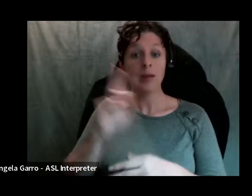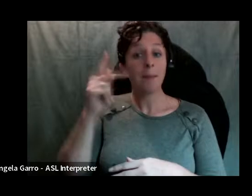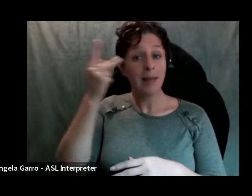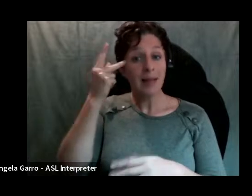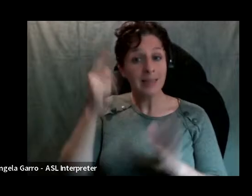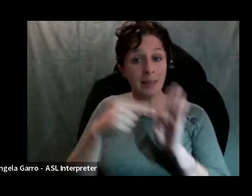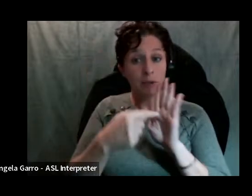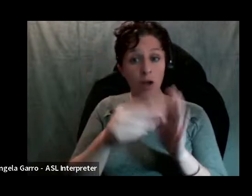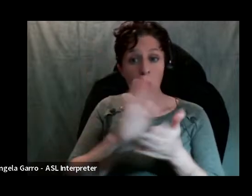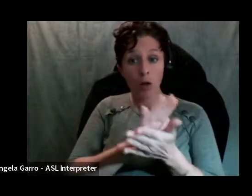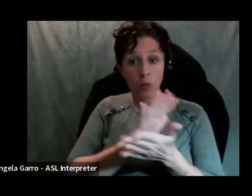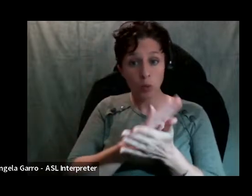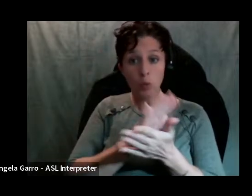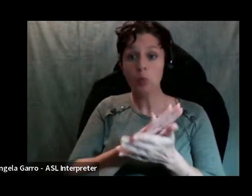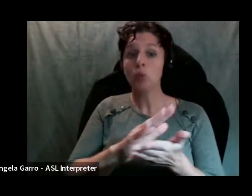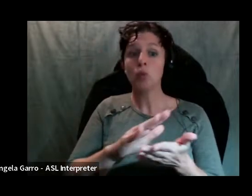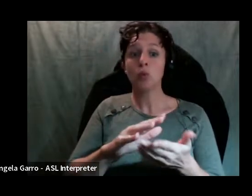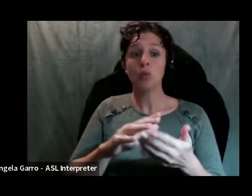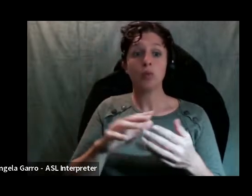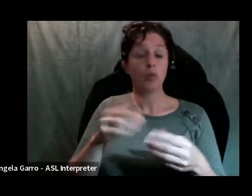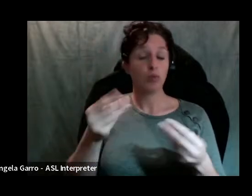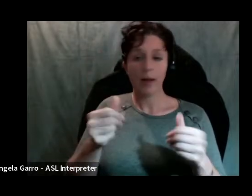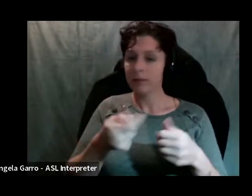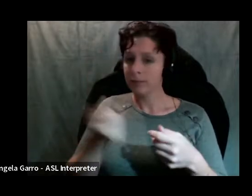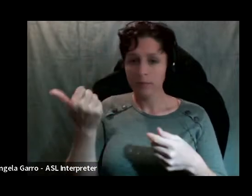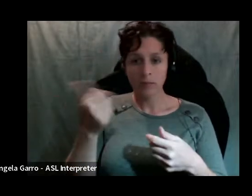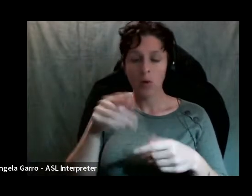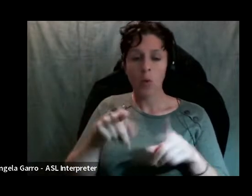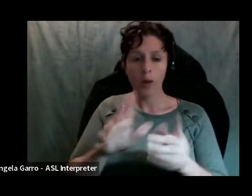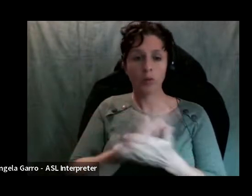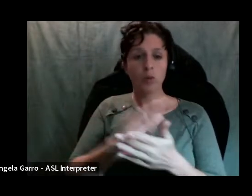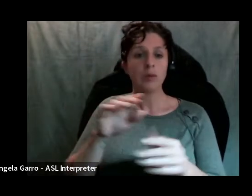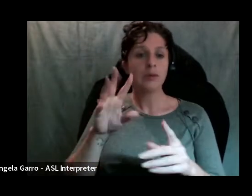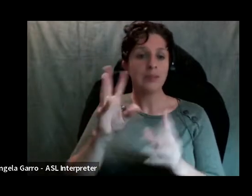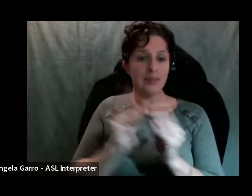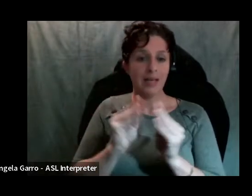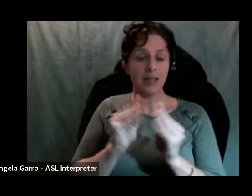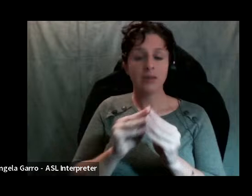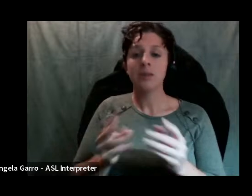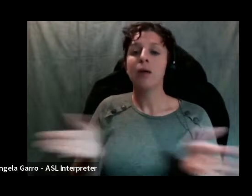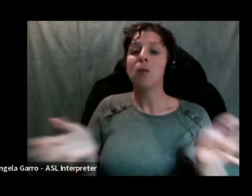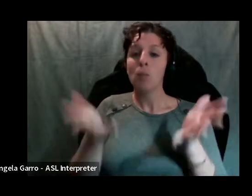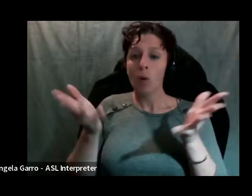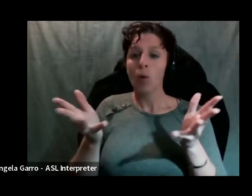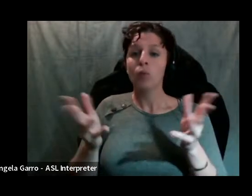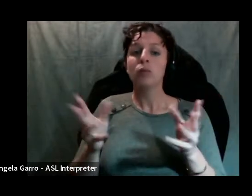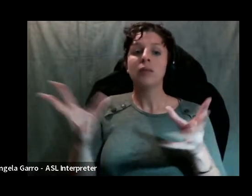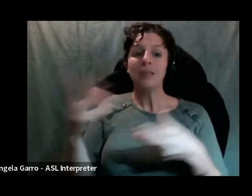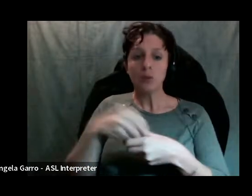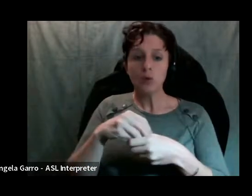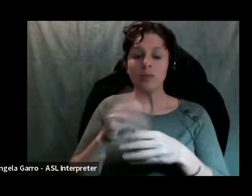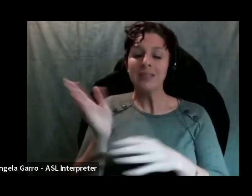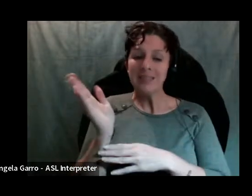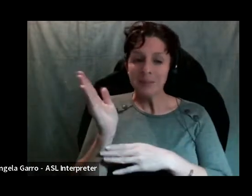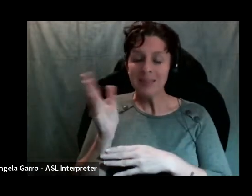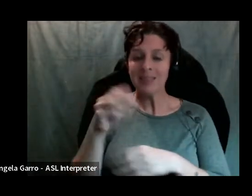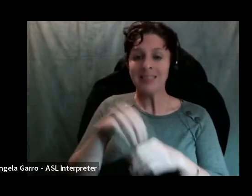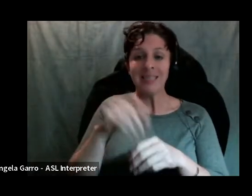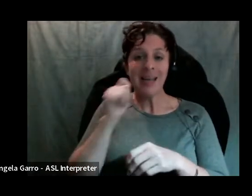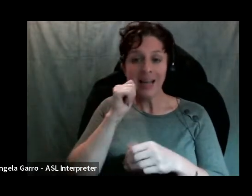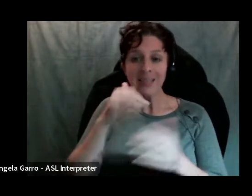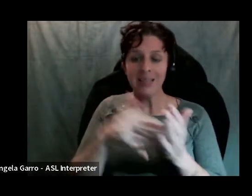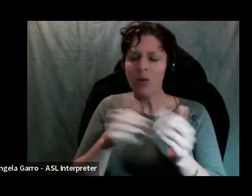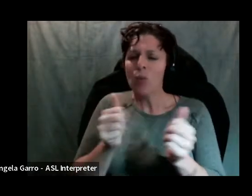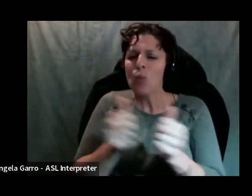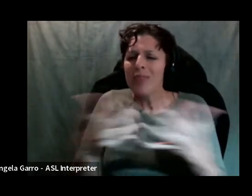school grounds while school is in session, and promote inclusive speech in the ethnic study curriculum without politics,